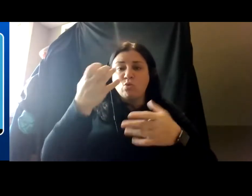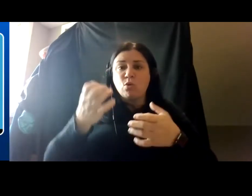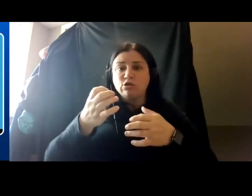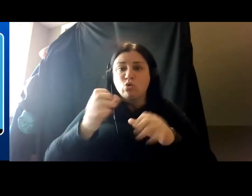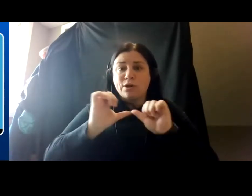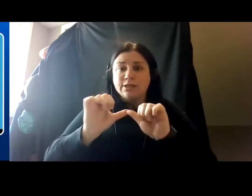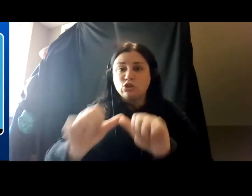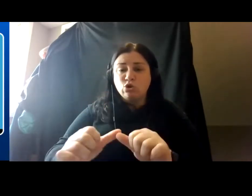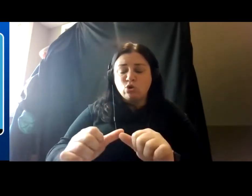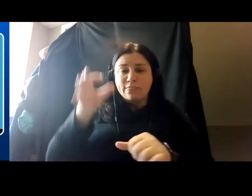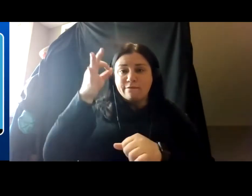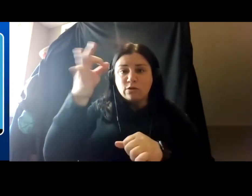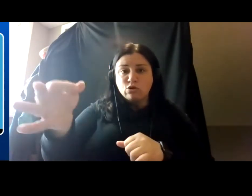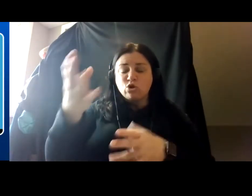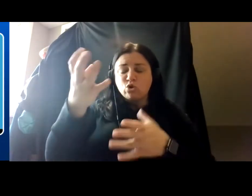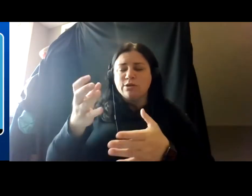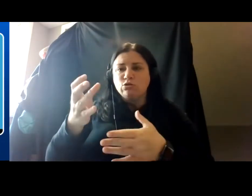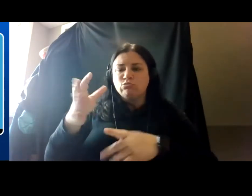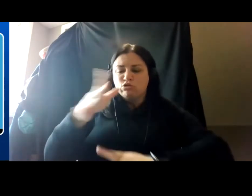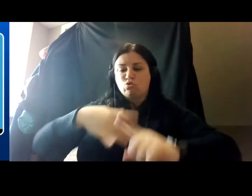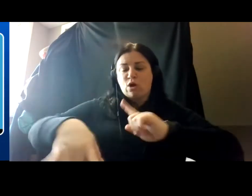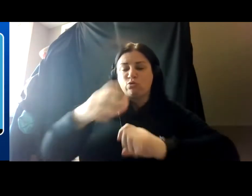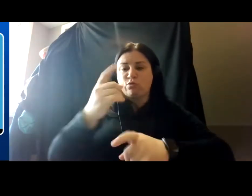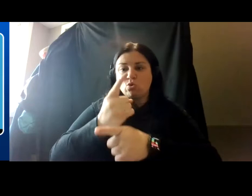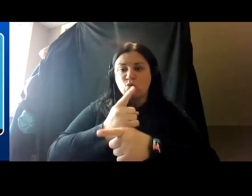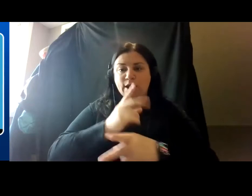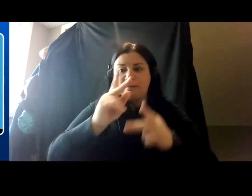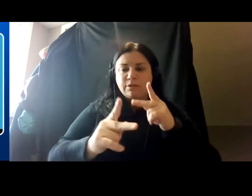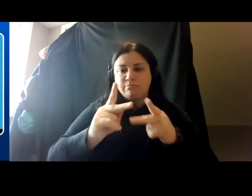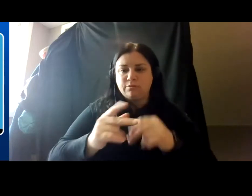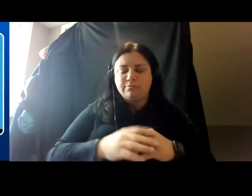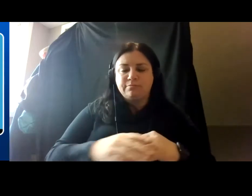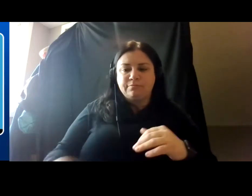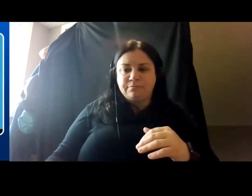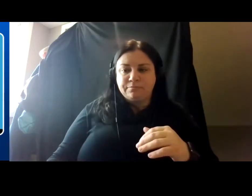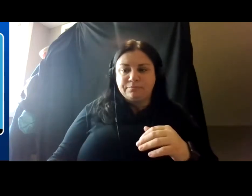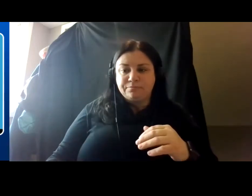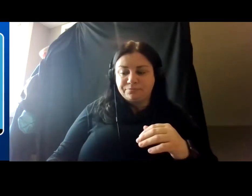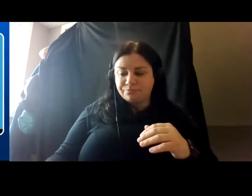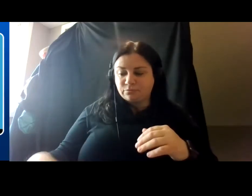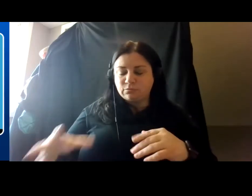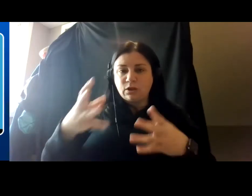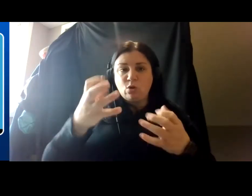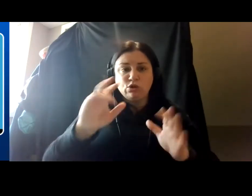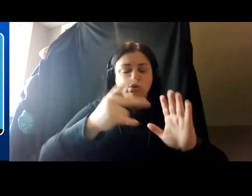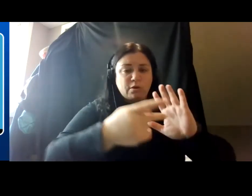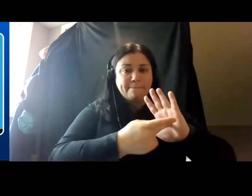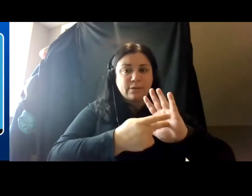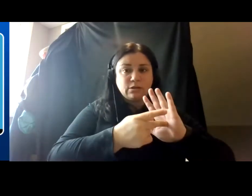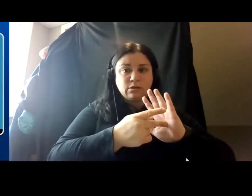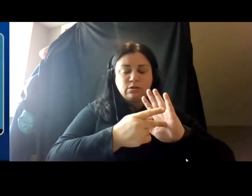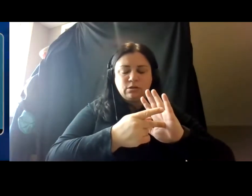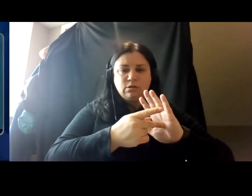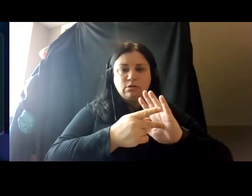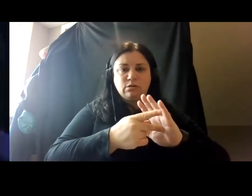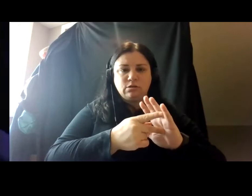want to surround yourself with those right people. And I know many of you already are. So I want to come back over to